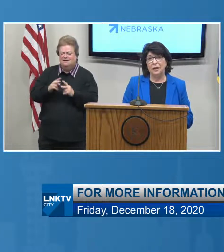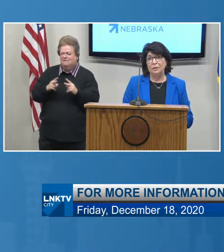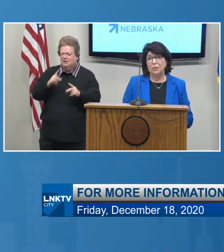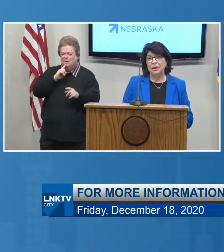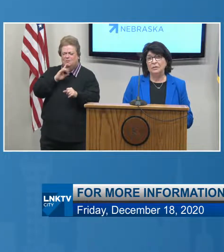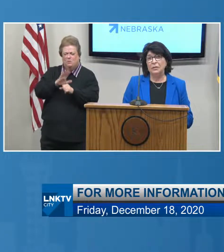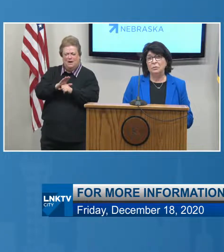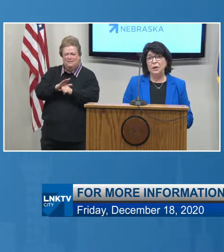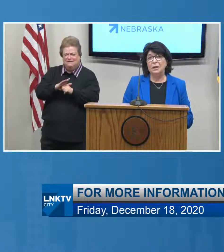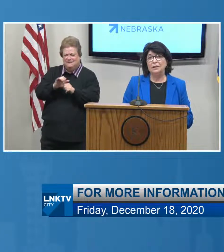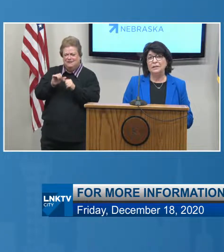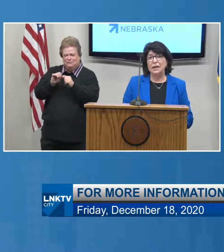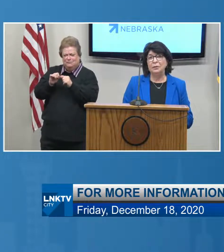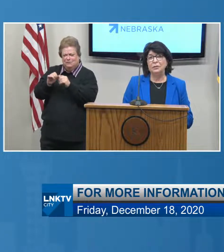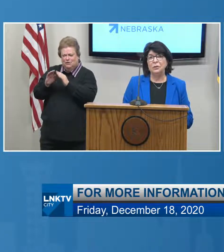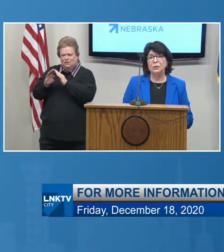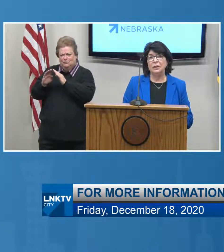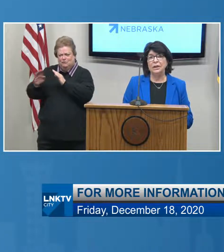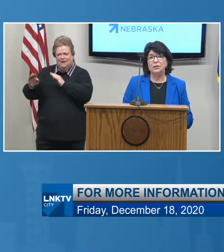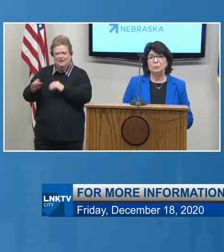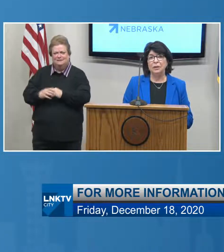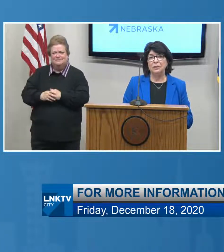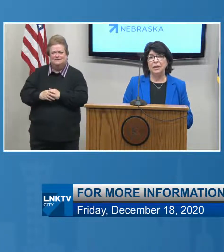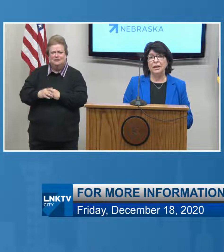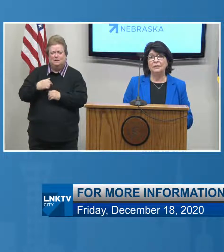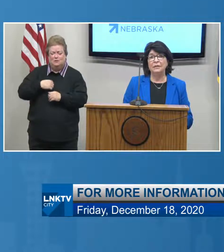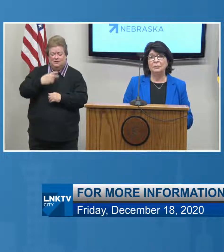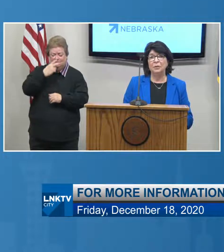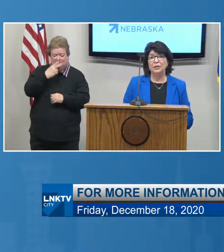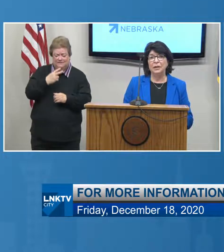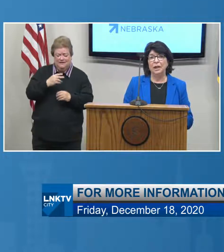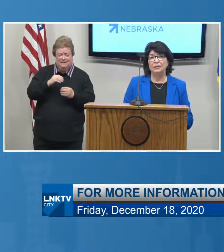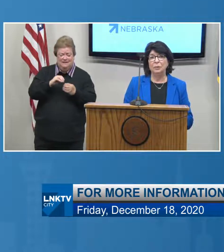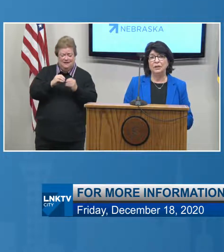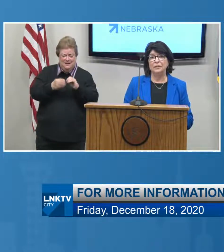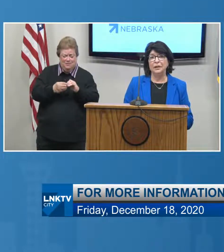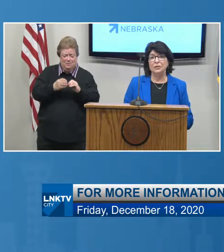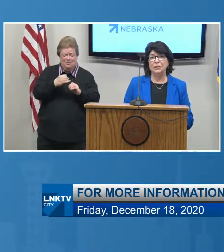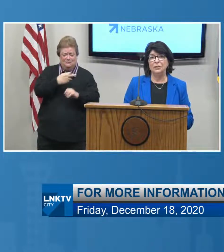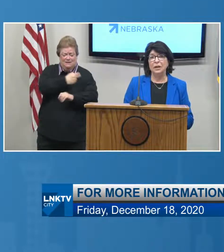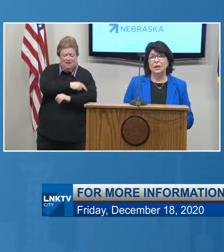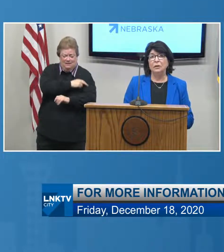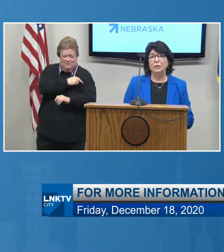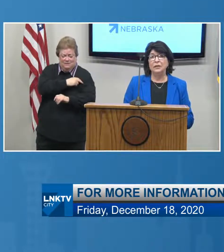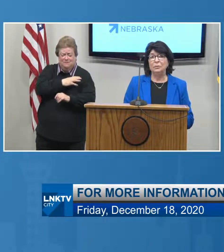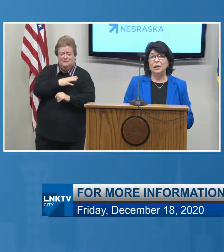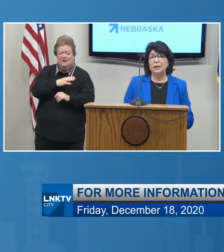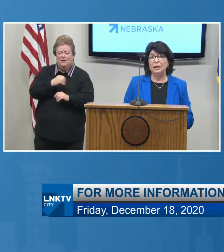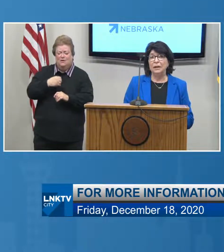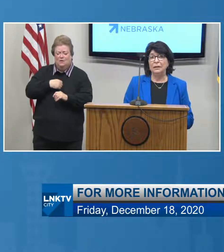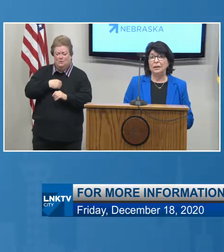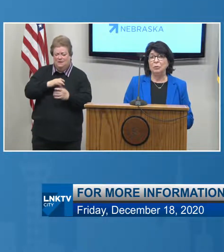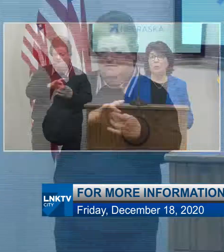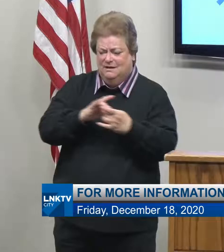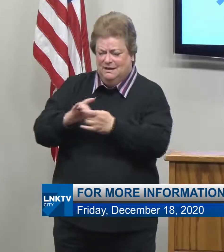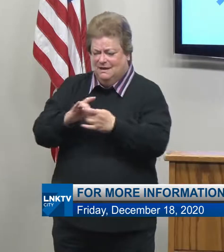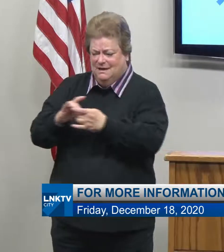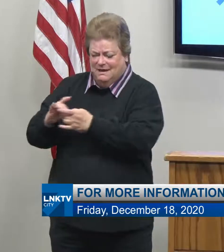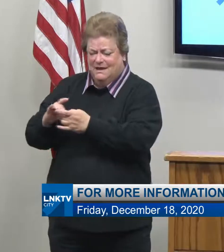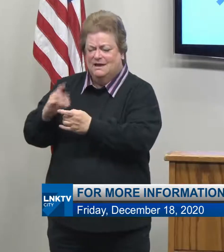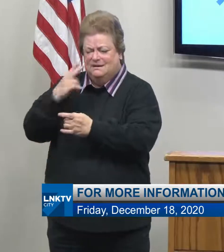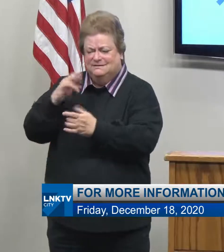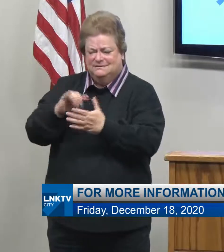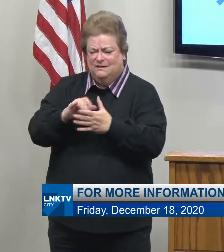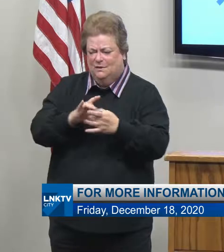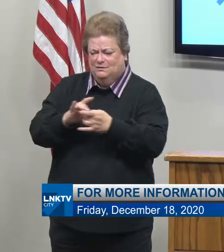trends. Because of the well-established correlation between case numbers and hospitalizations, we expect that the improvement in